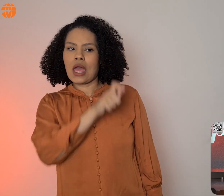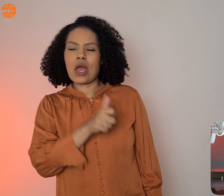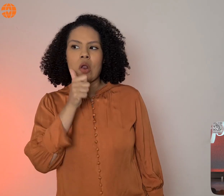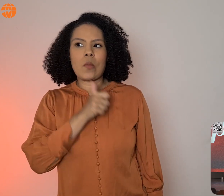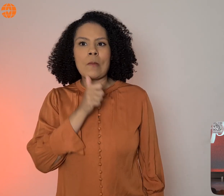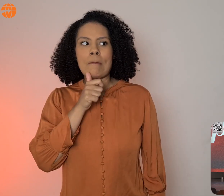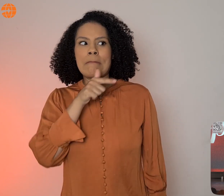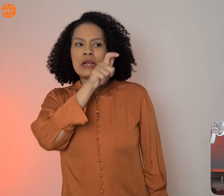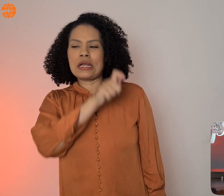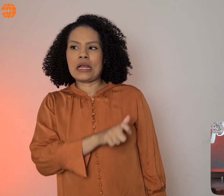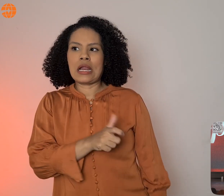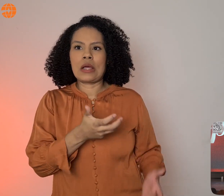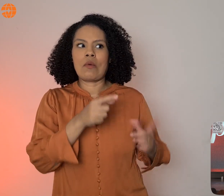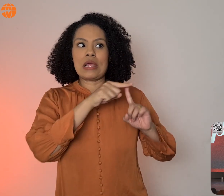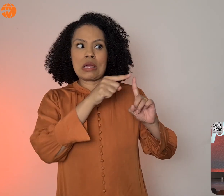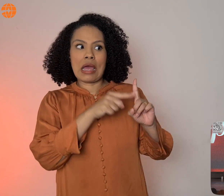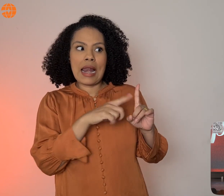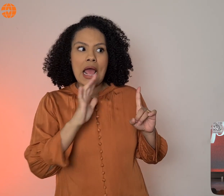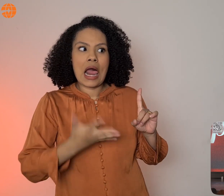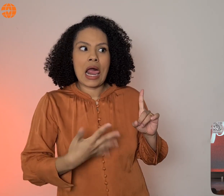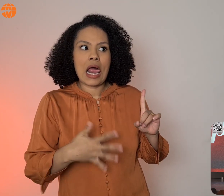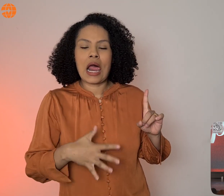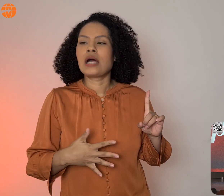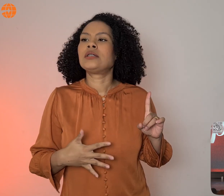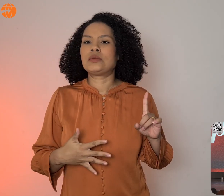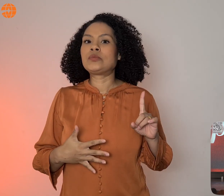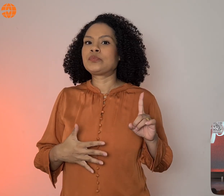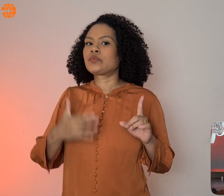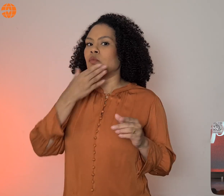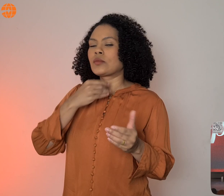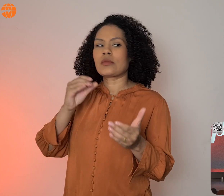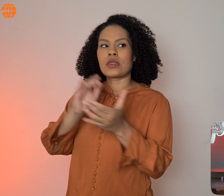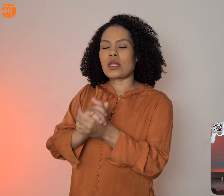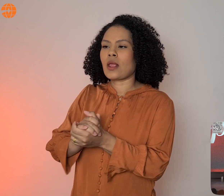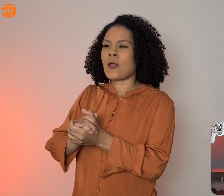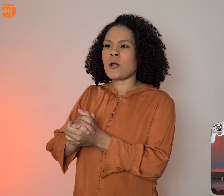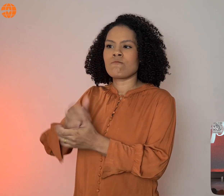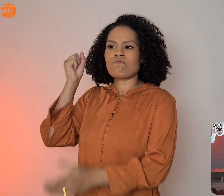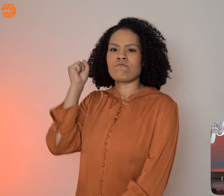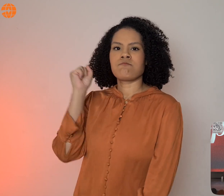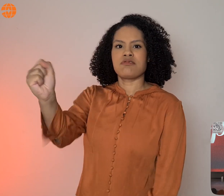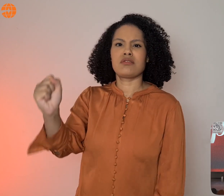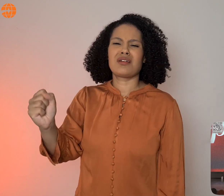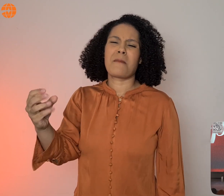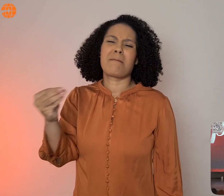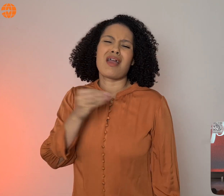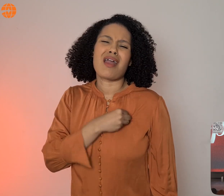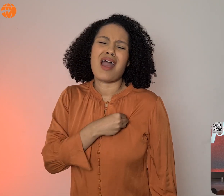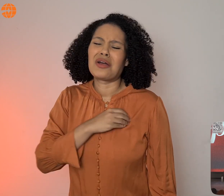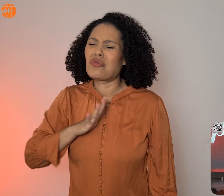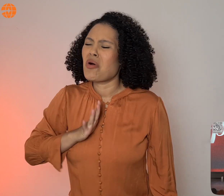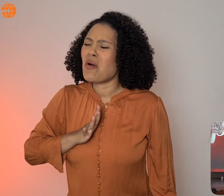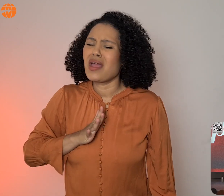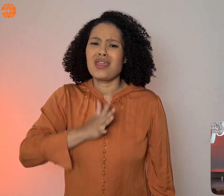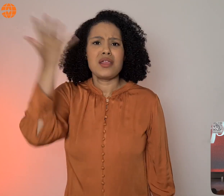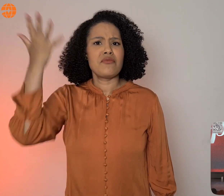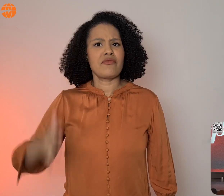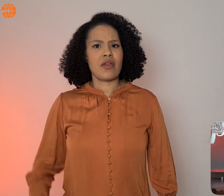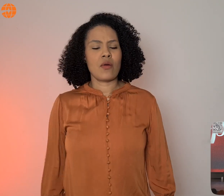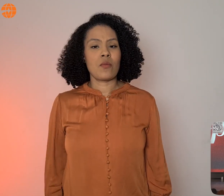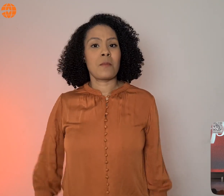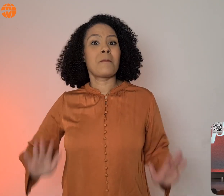esse pecado. Quando ela ficou grávida, ele até mesmo matou o esposo A dela. horrible sin. Que pecado horrível. And